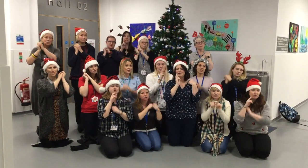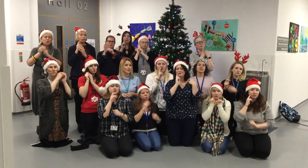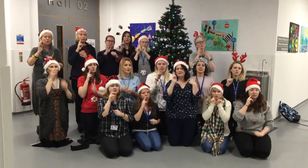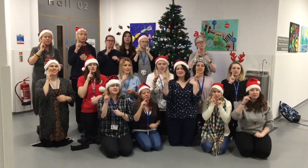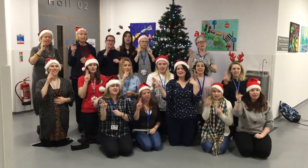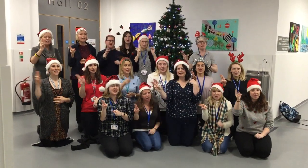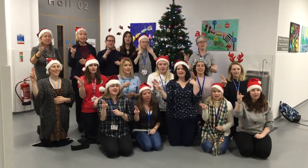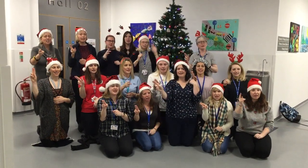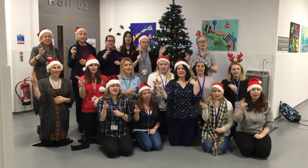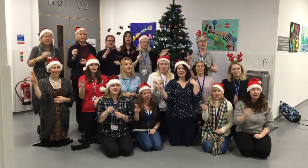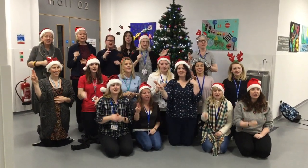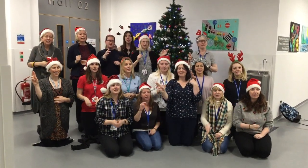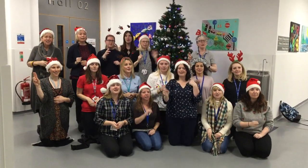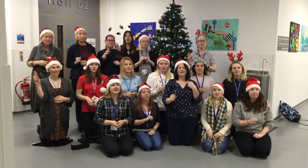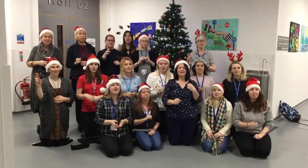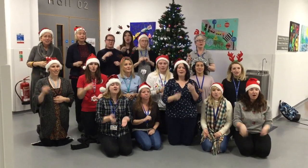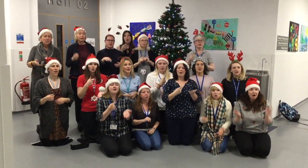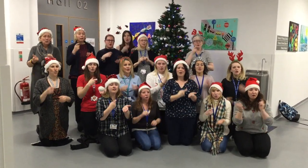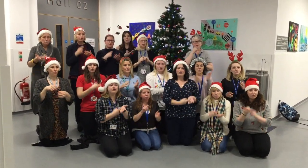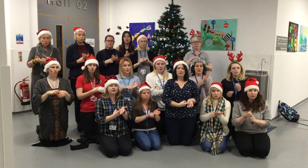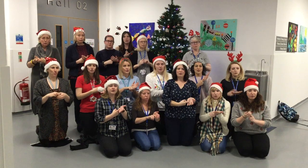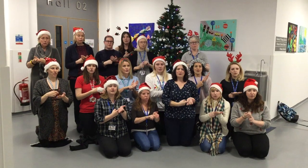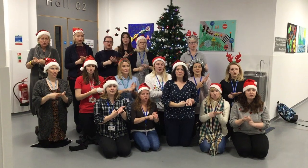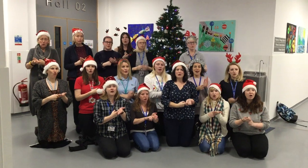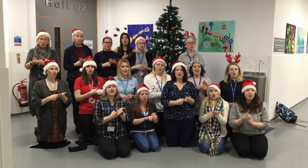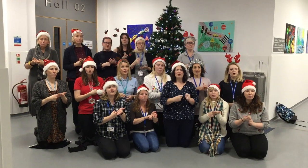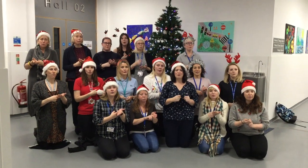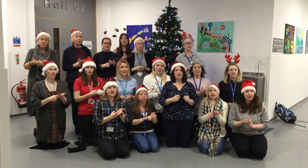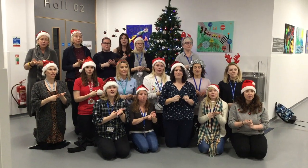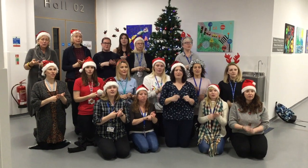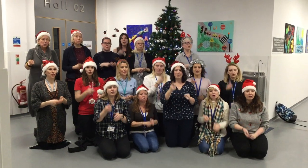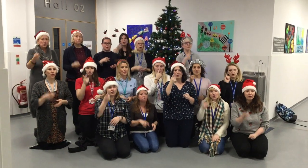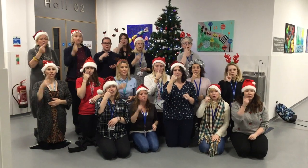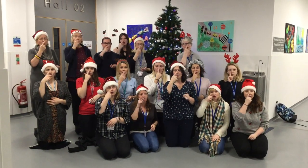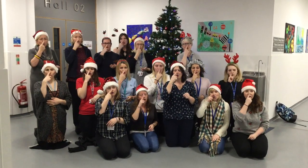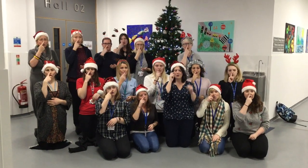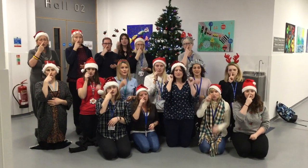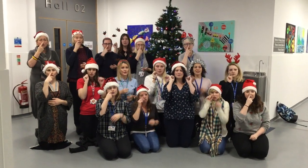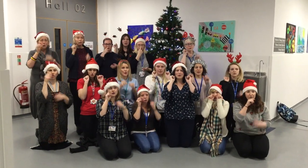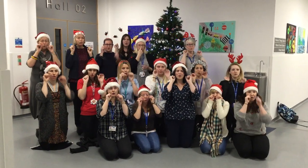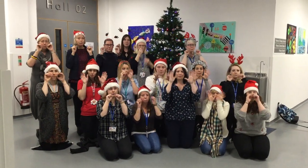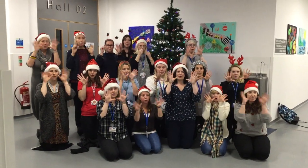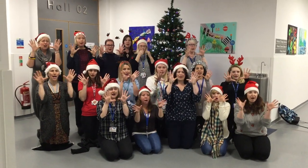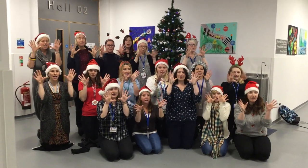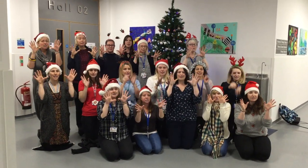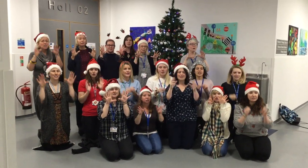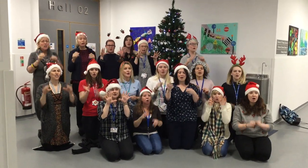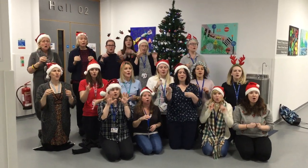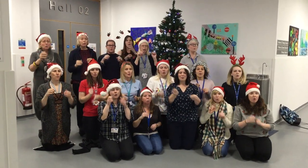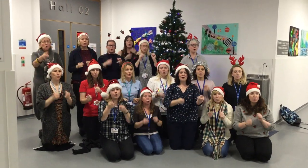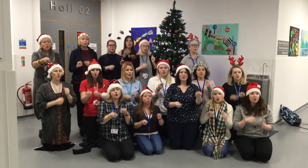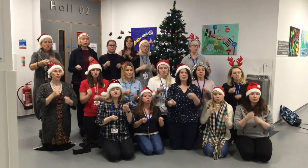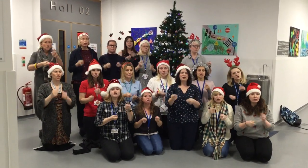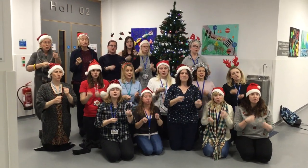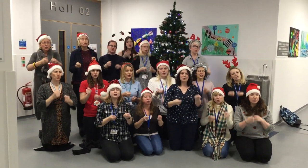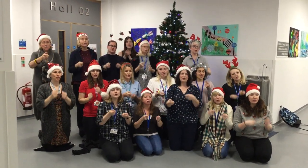to stay Rudolph with your nose so bright, won't you